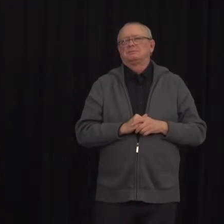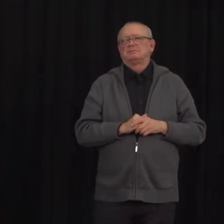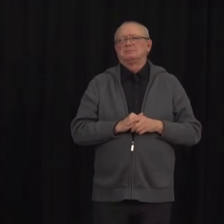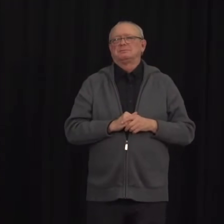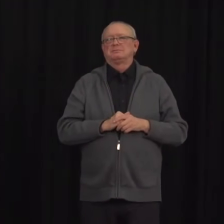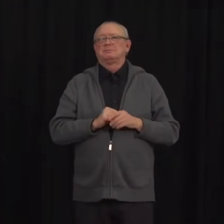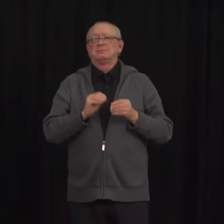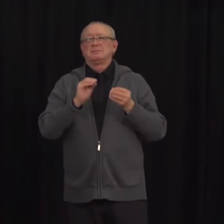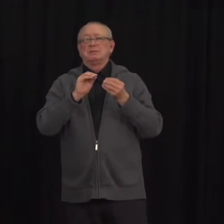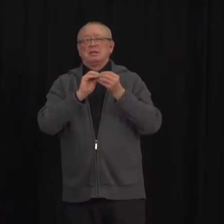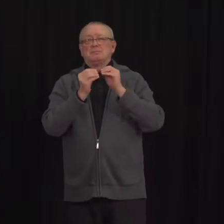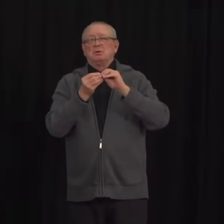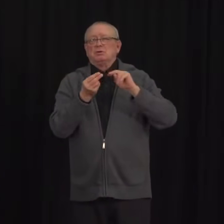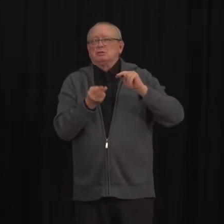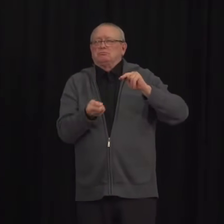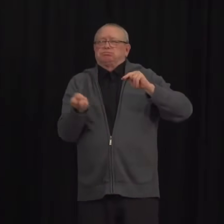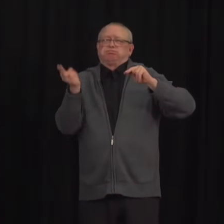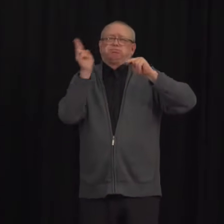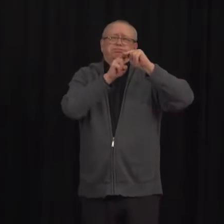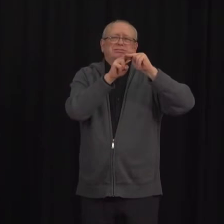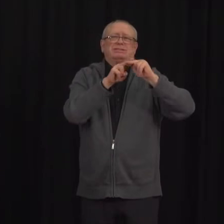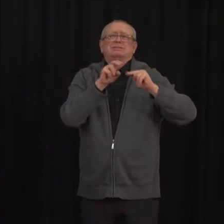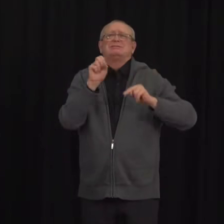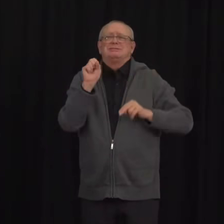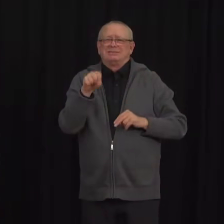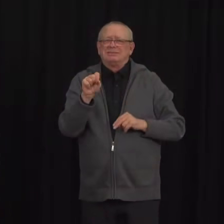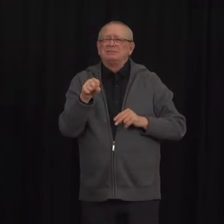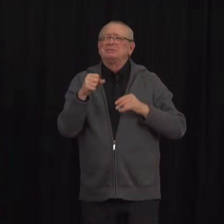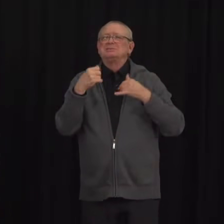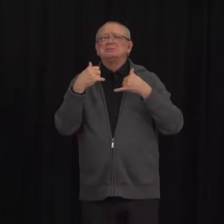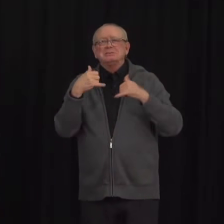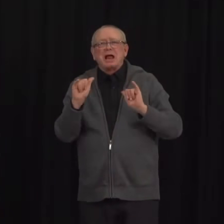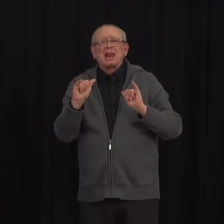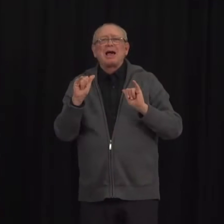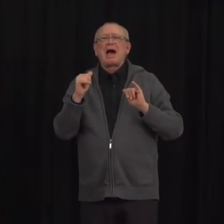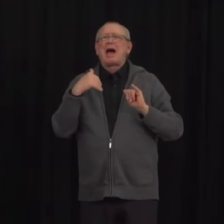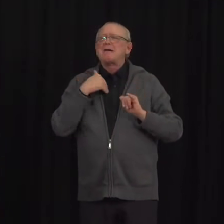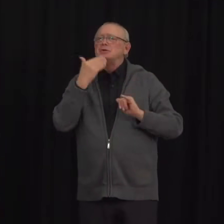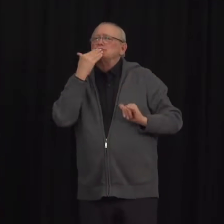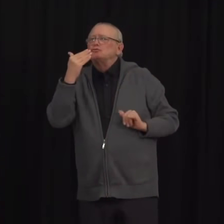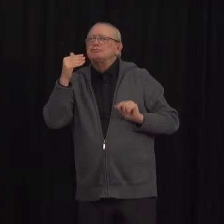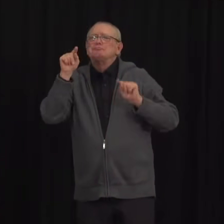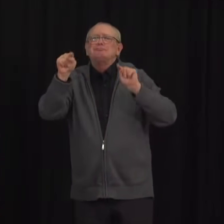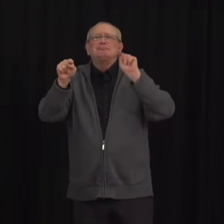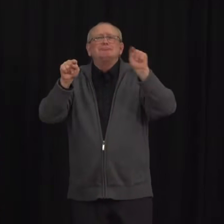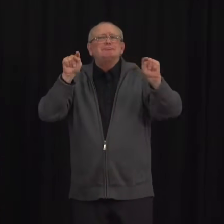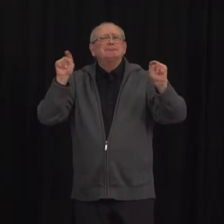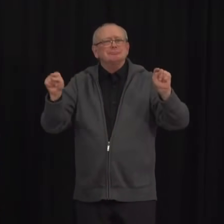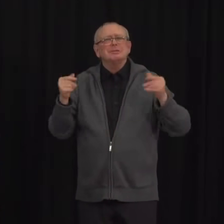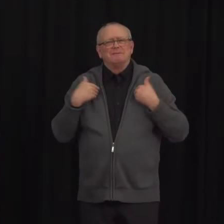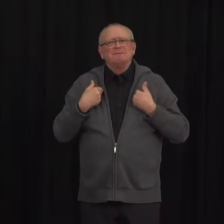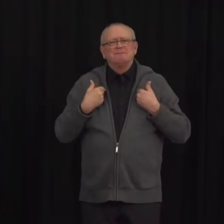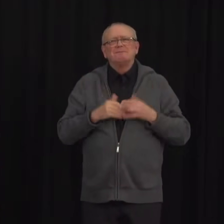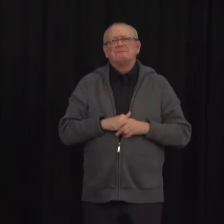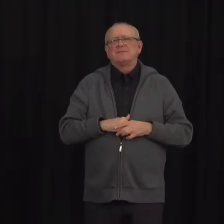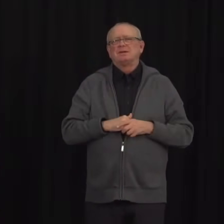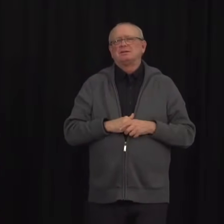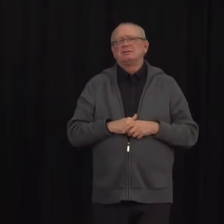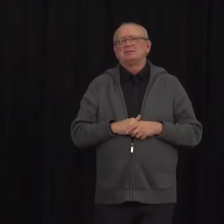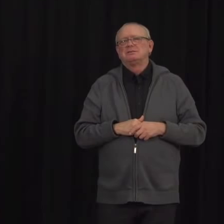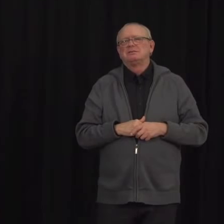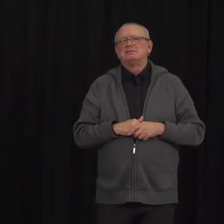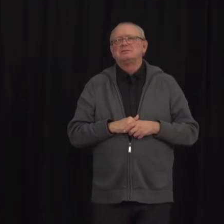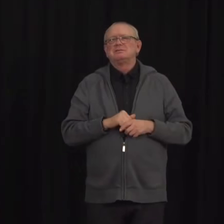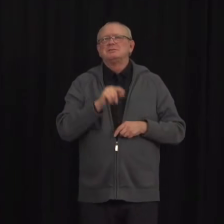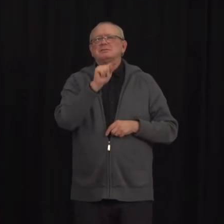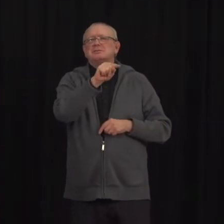are rising, this does not change the good things that are also happening. For those in our communities who are recognizing Diwali,